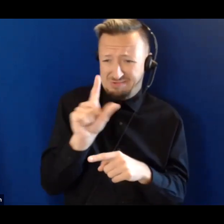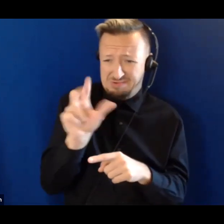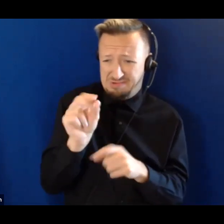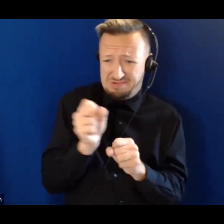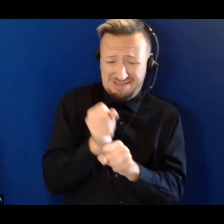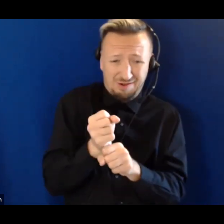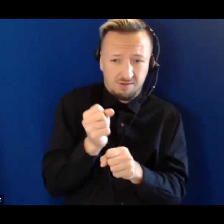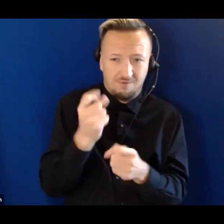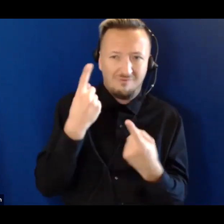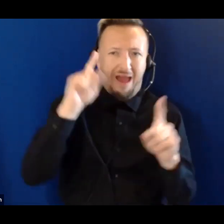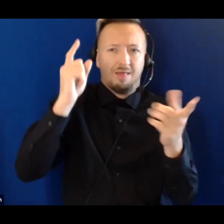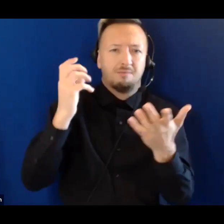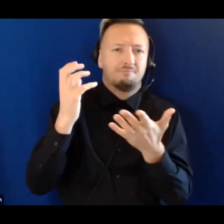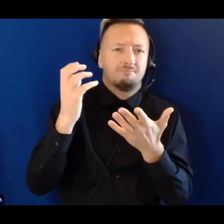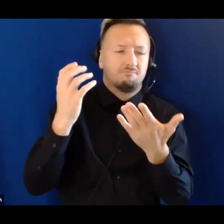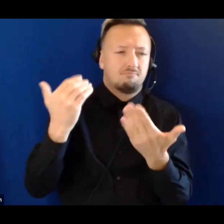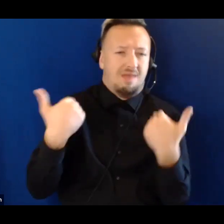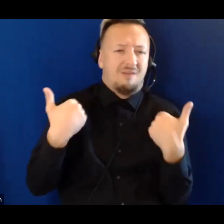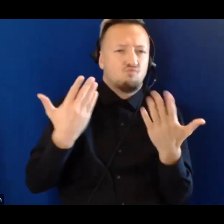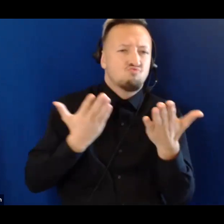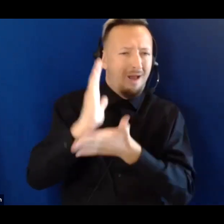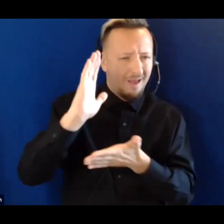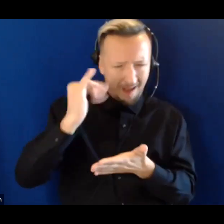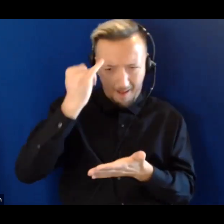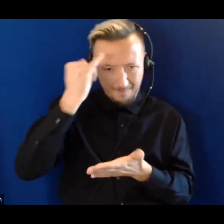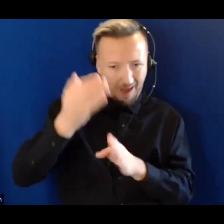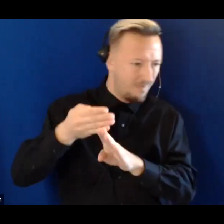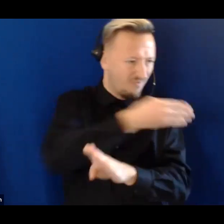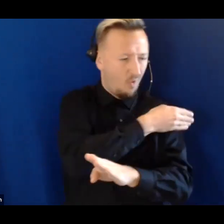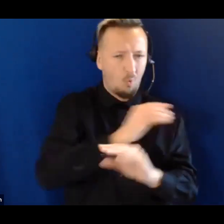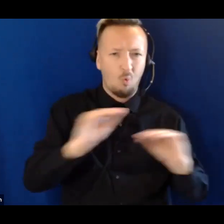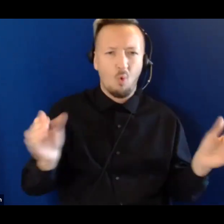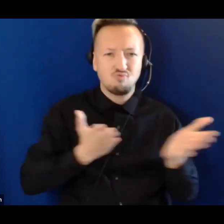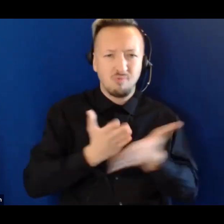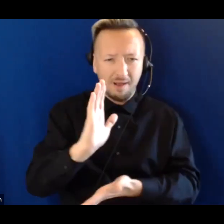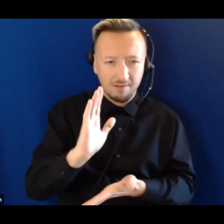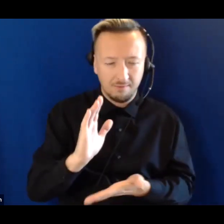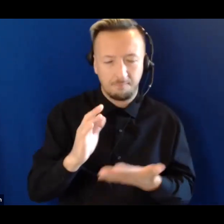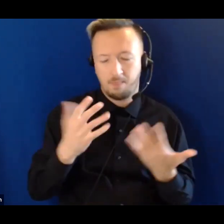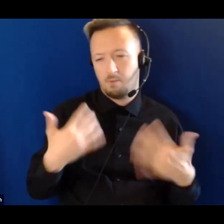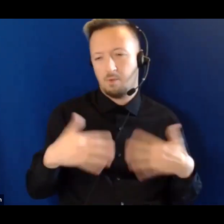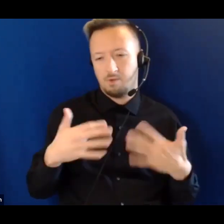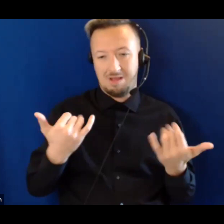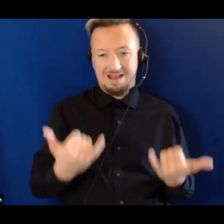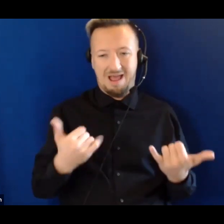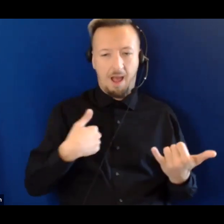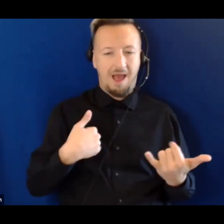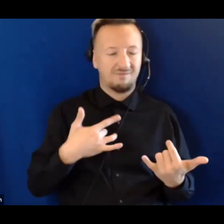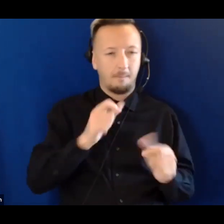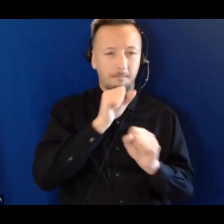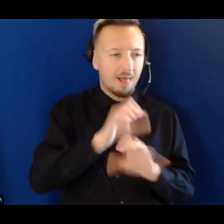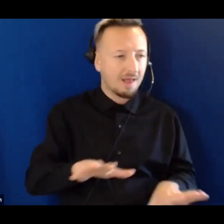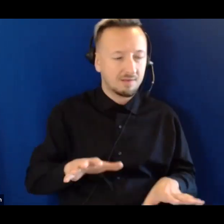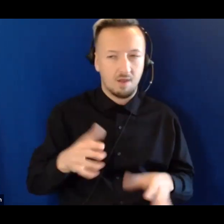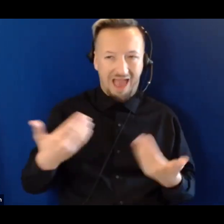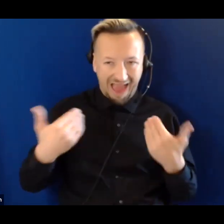I can't even imagine living without the ADA, but like there are still things today that I'm blessed to have the ADA to